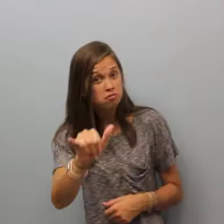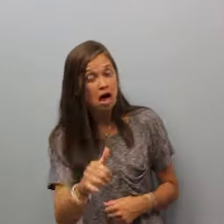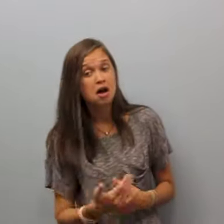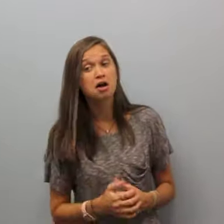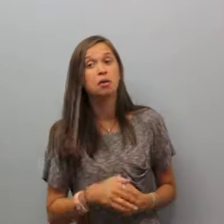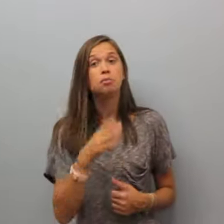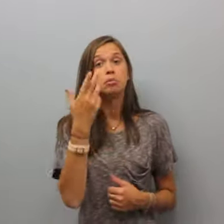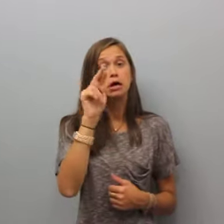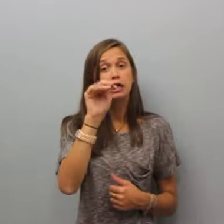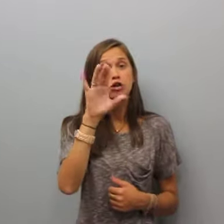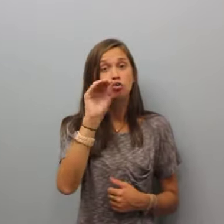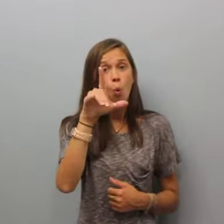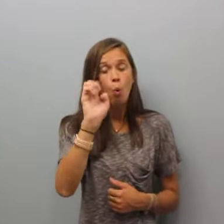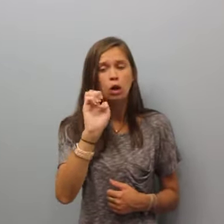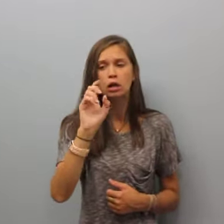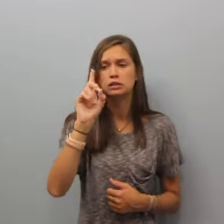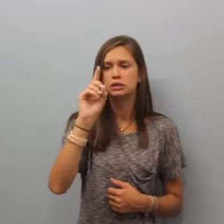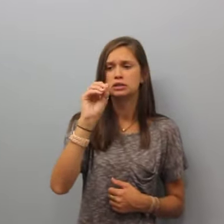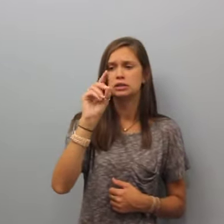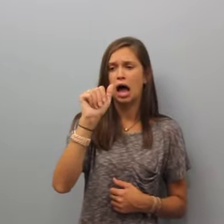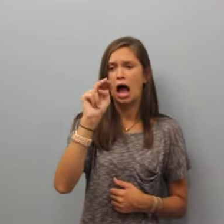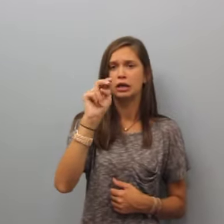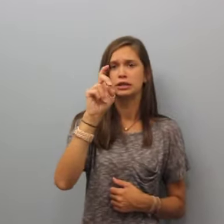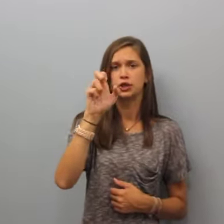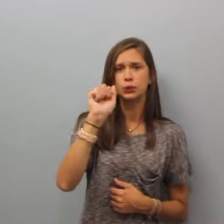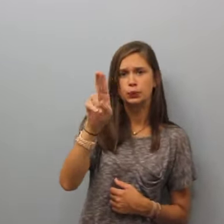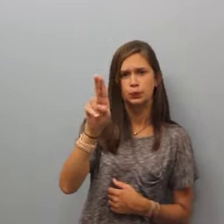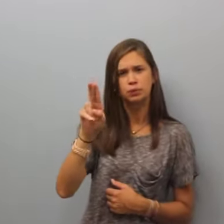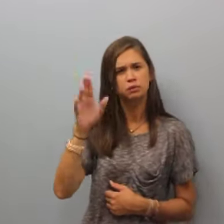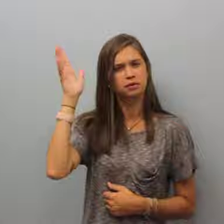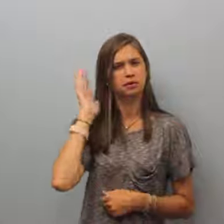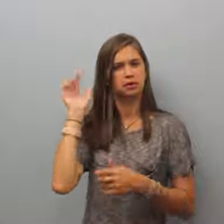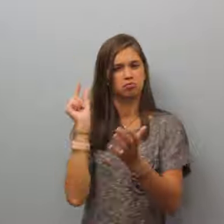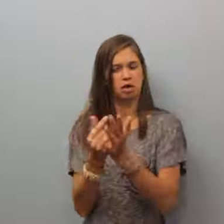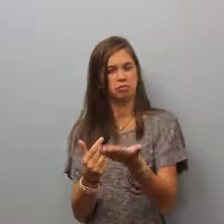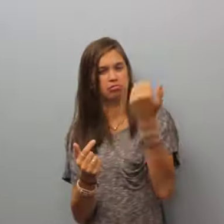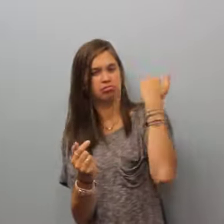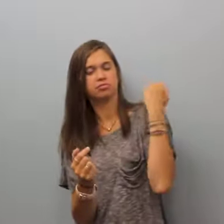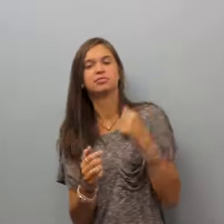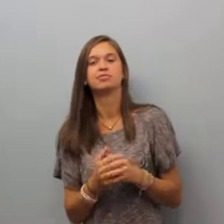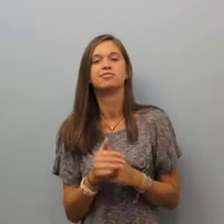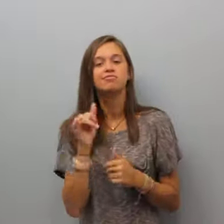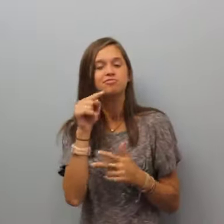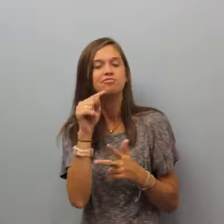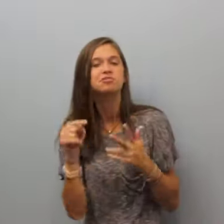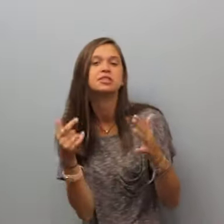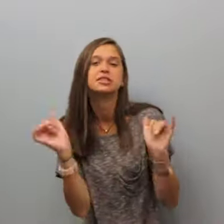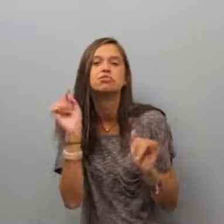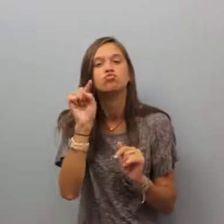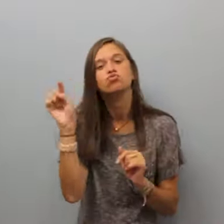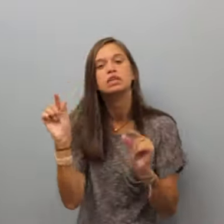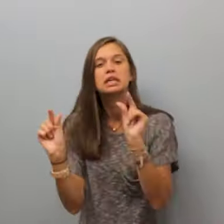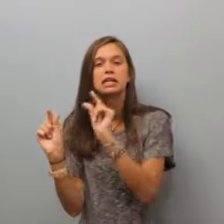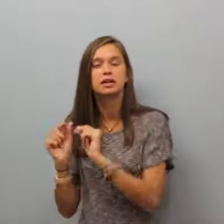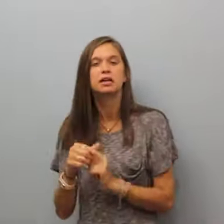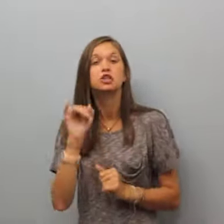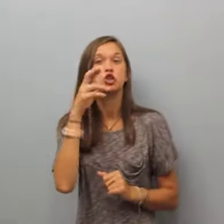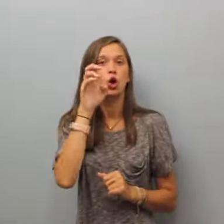I do still keep in touch with Justine, best friend. You know, I keep in touch with a number of alumni that